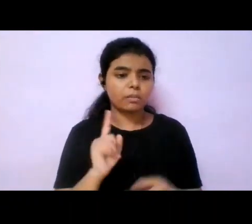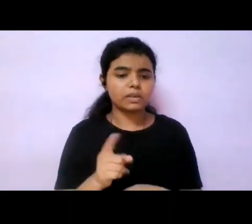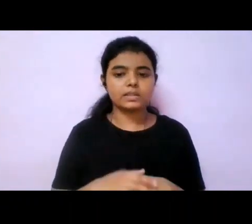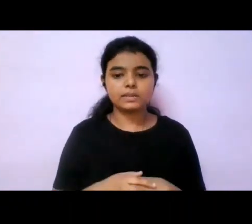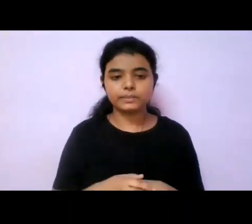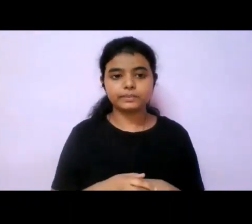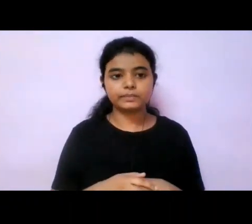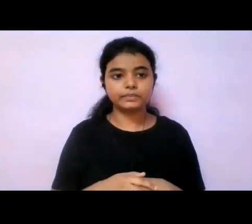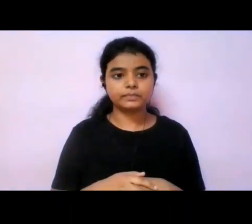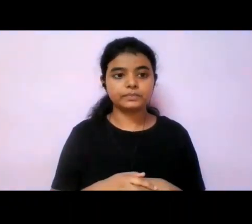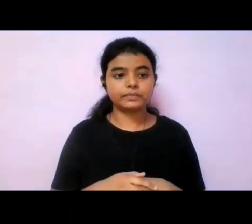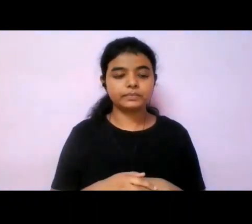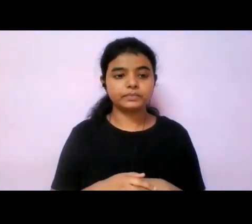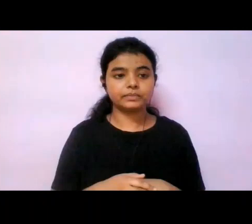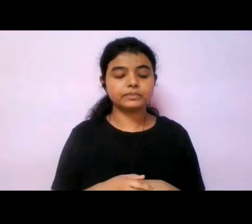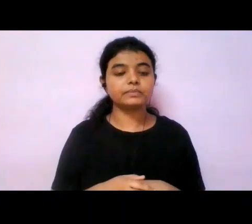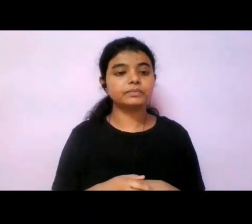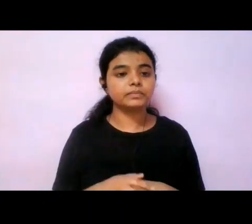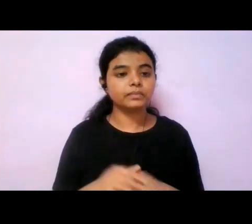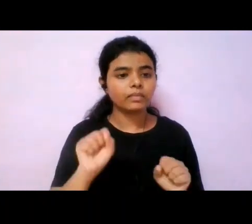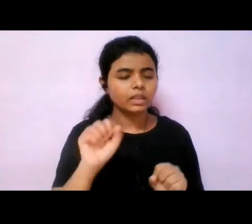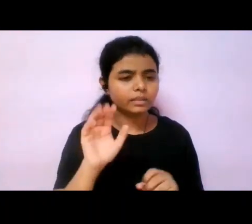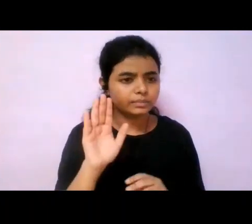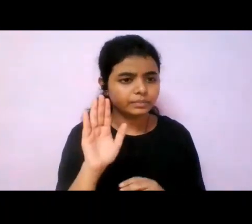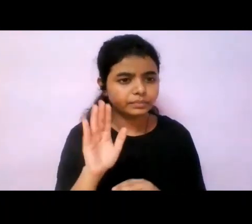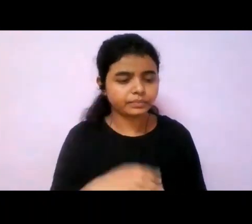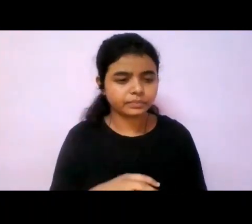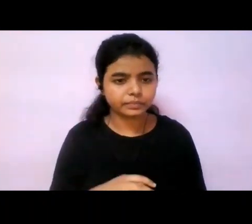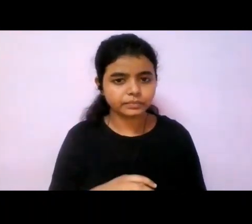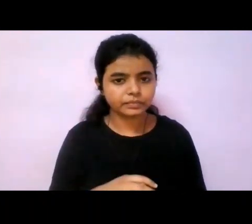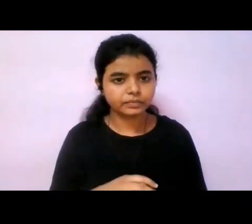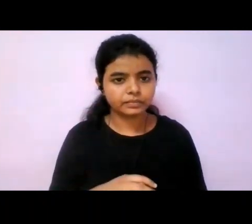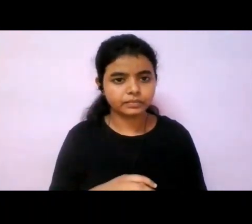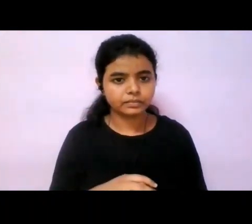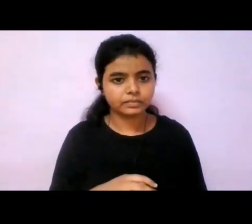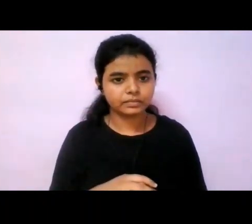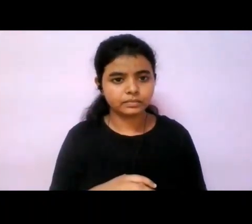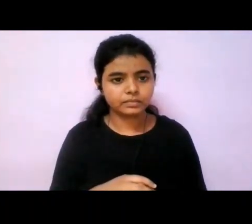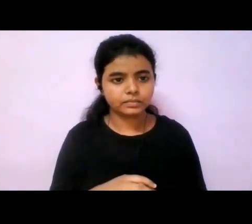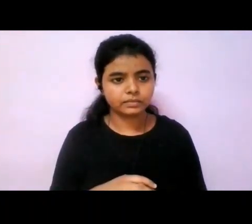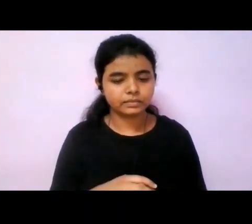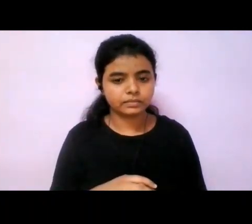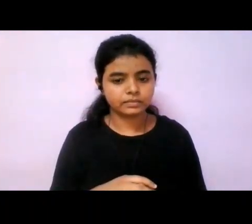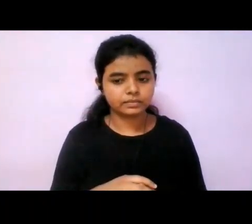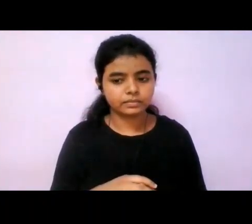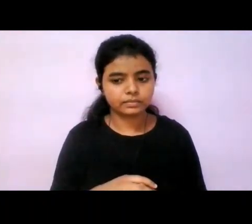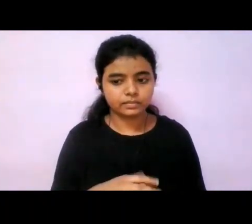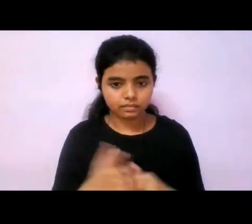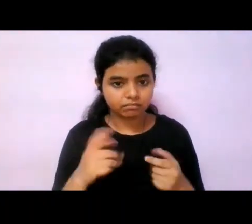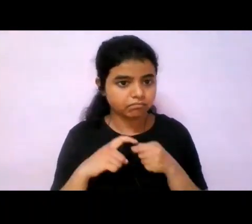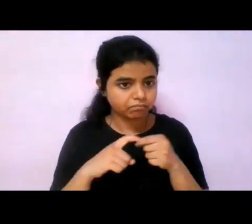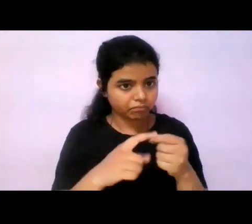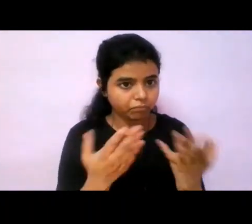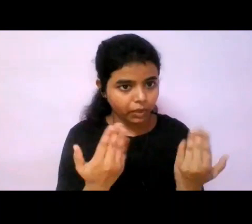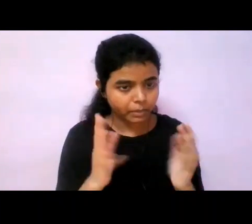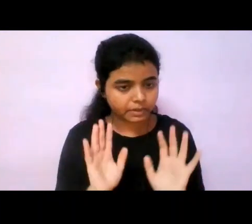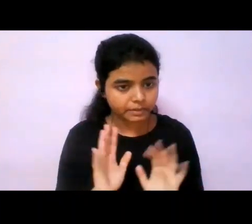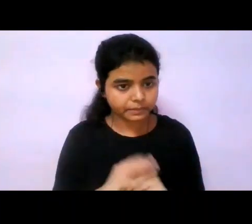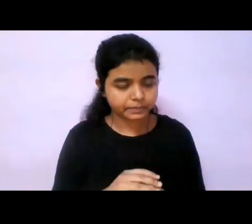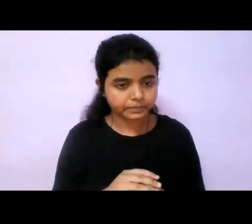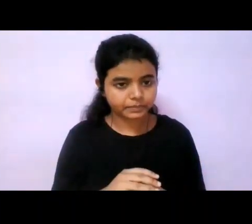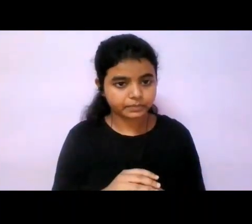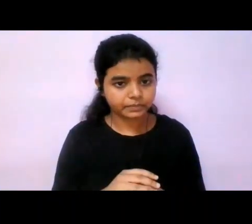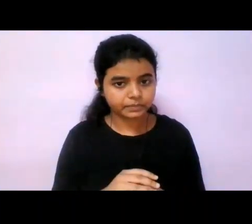There's Professor related Prasad, questions. Yes. Sir, can I raise my question? Professor